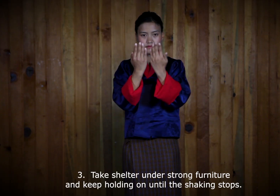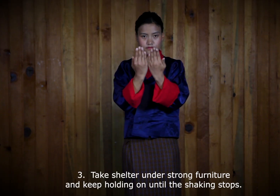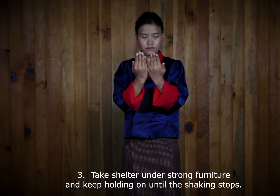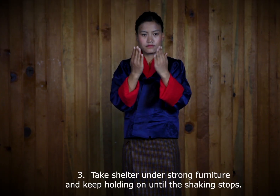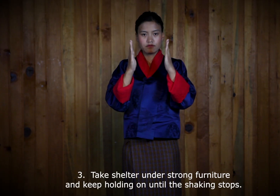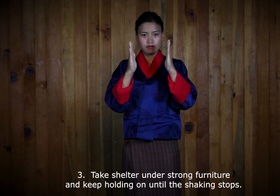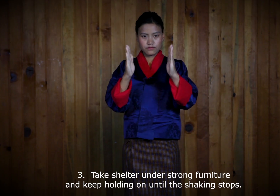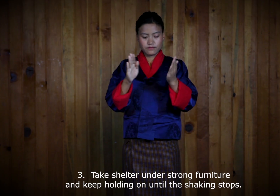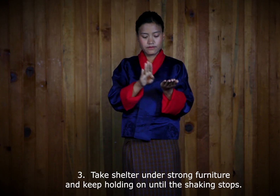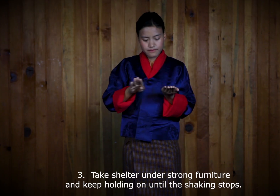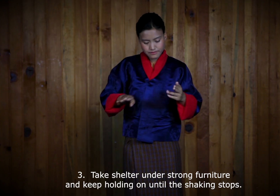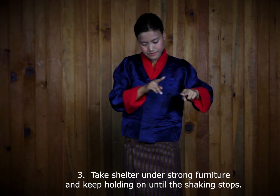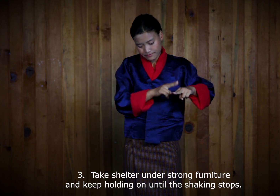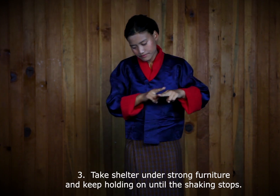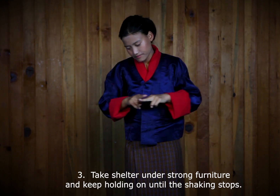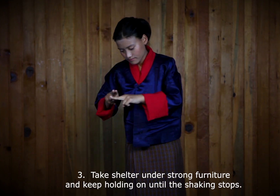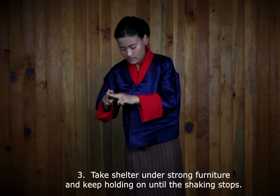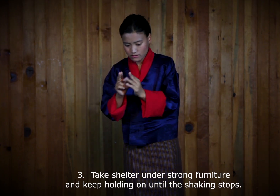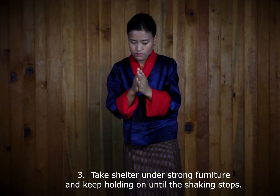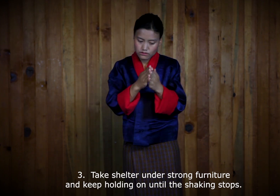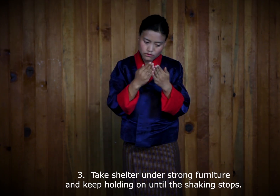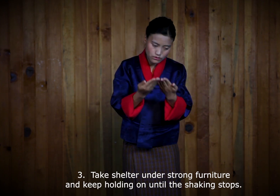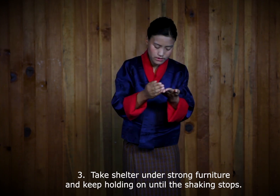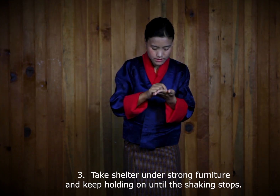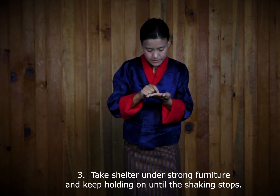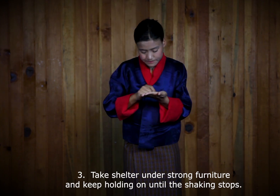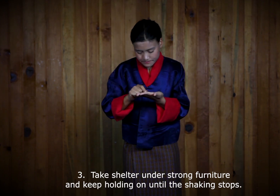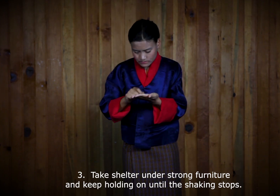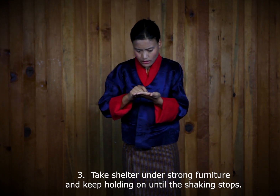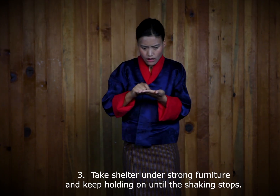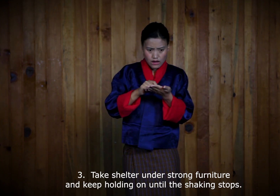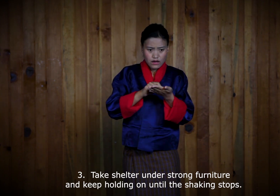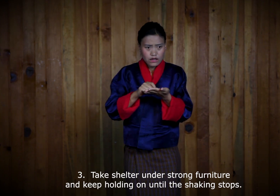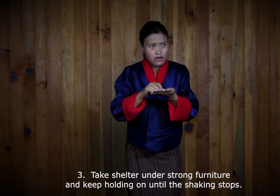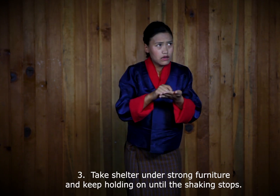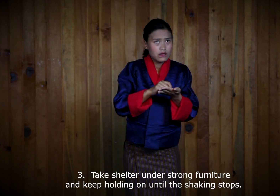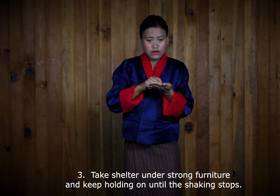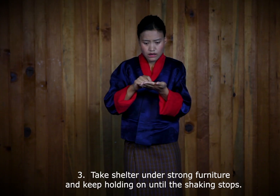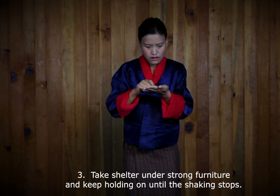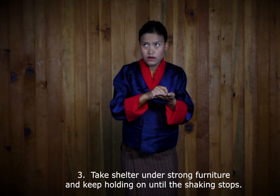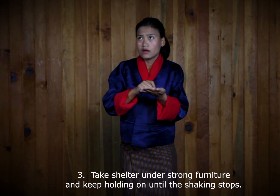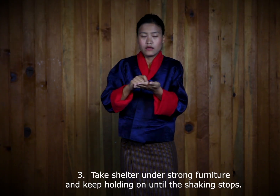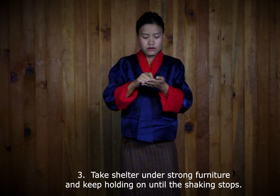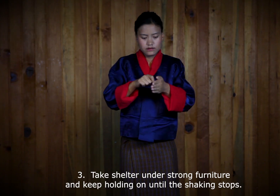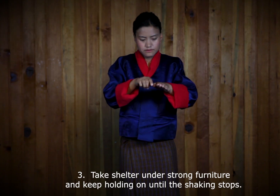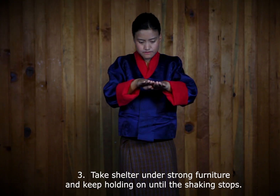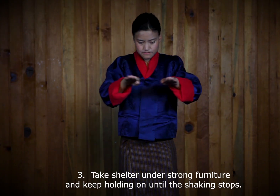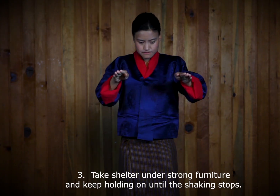3. Take shelter under strong furniture and keep holding on until the